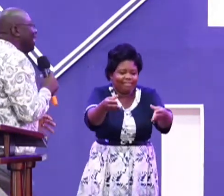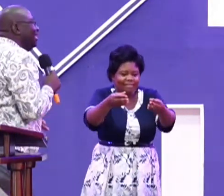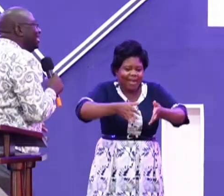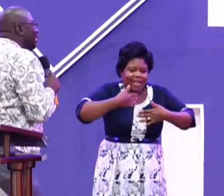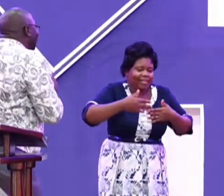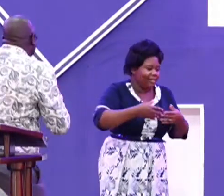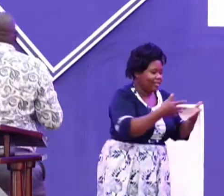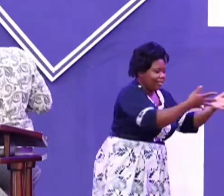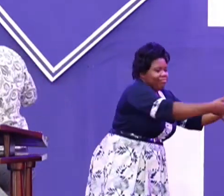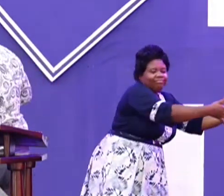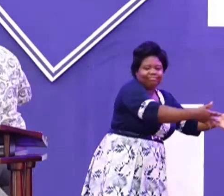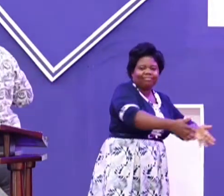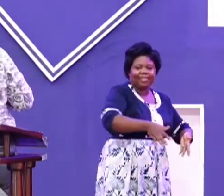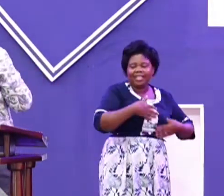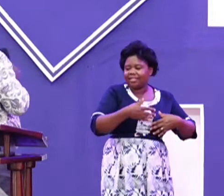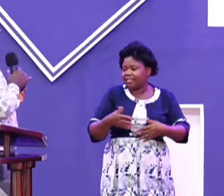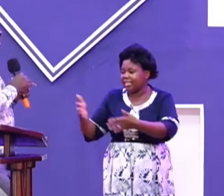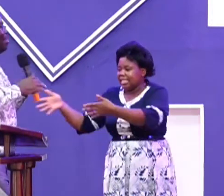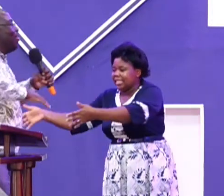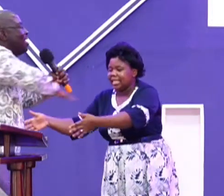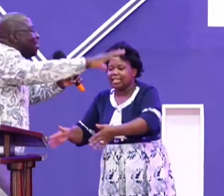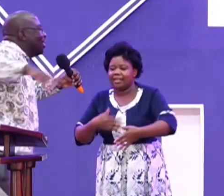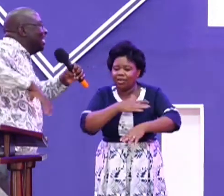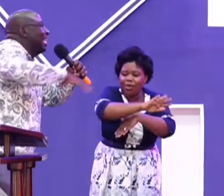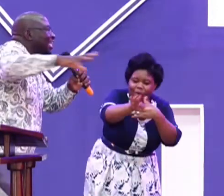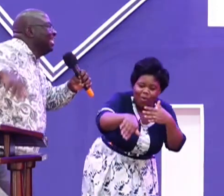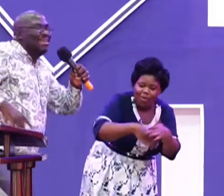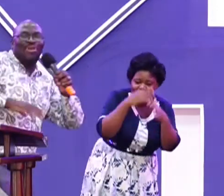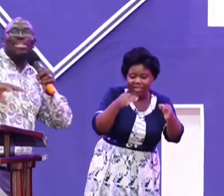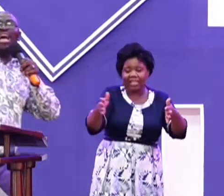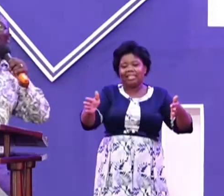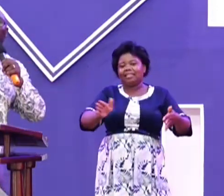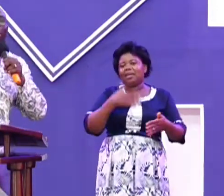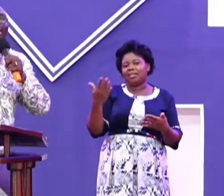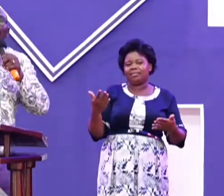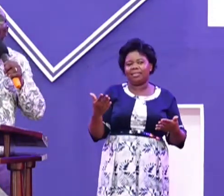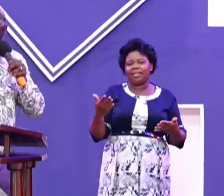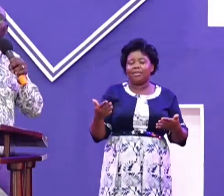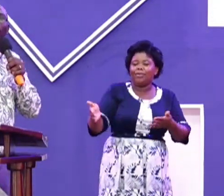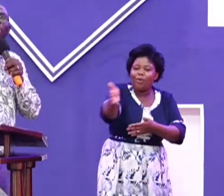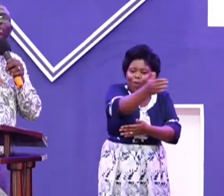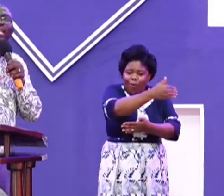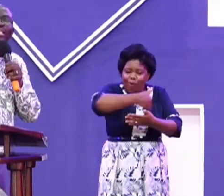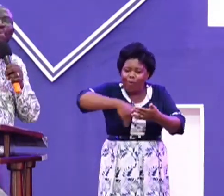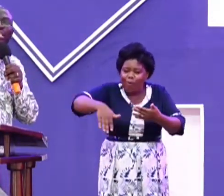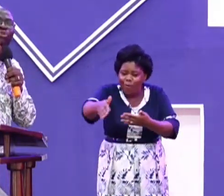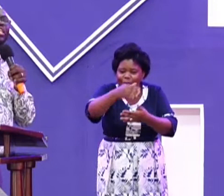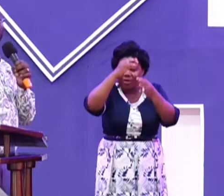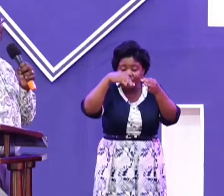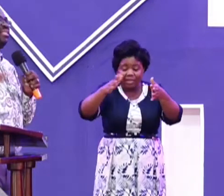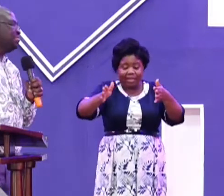portion. Even this one is my portion. Everything is my portion. Everything. I take